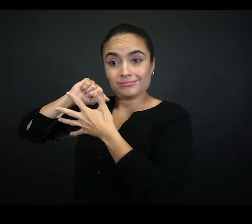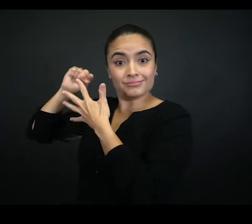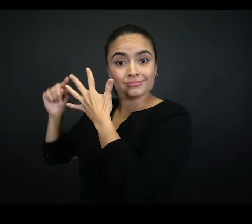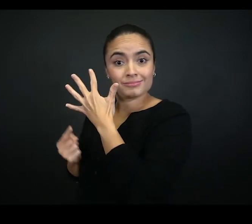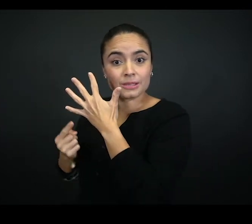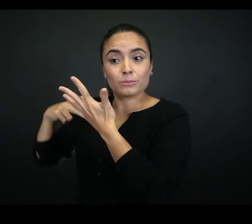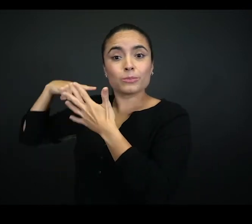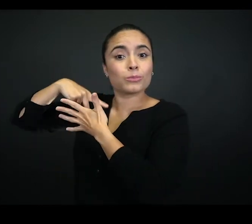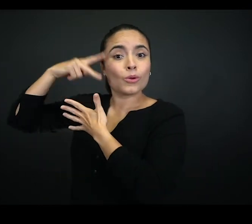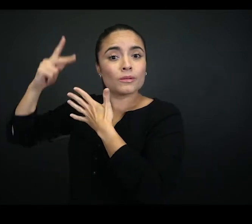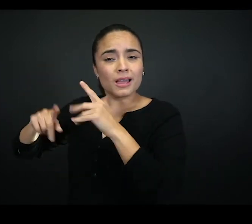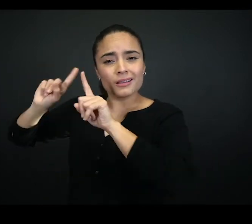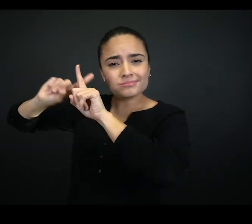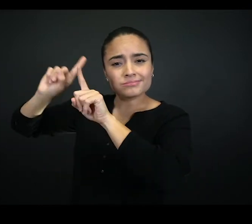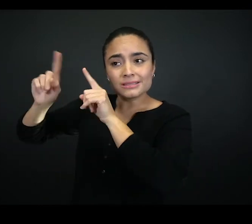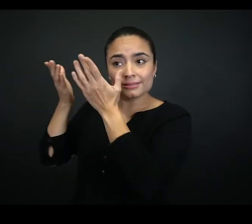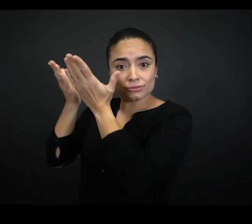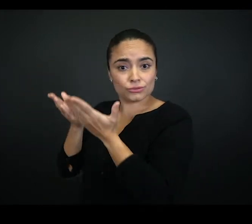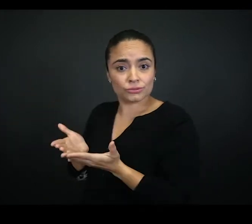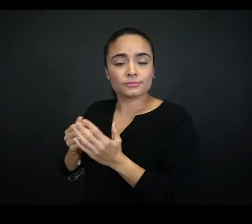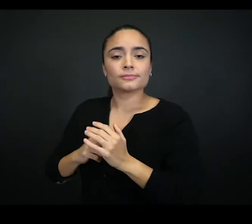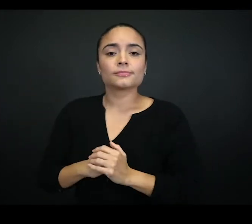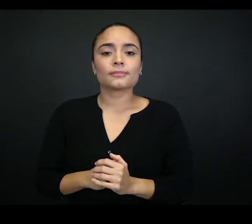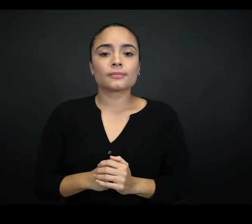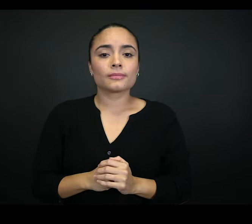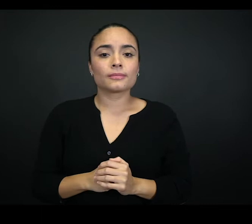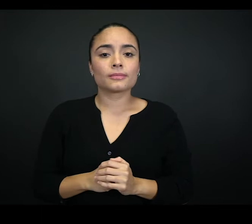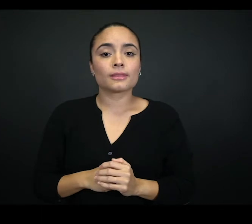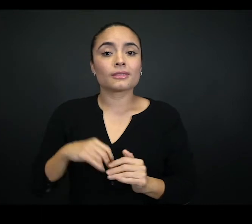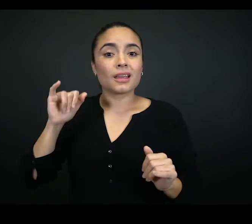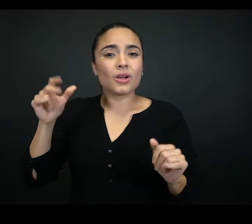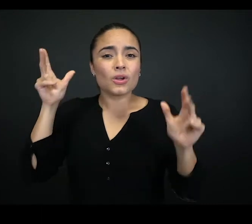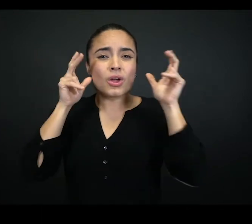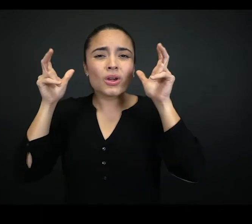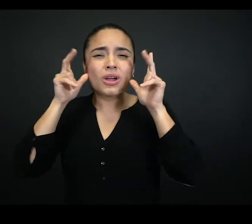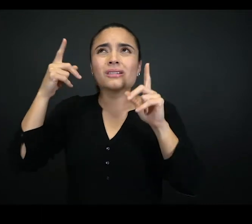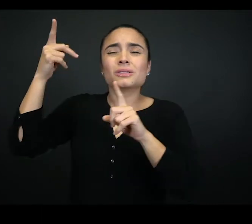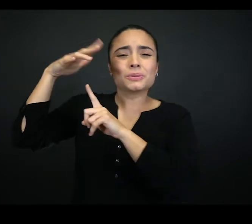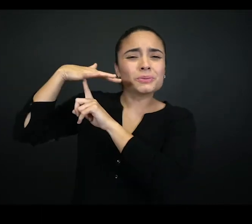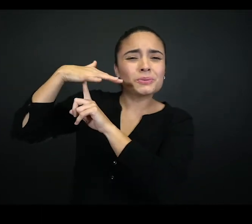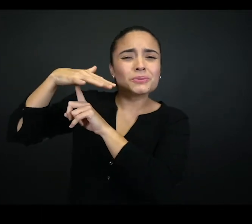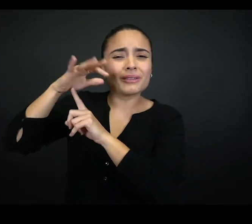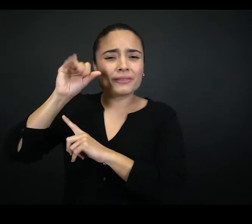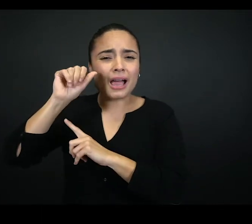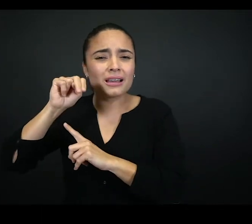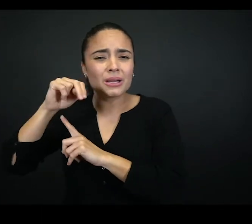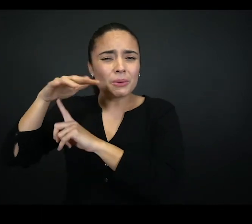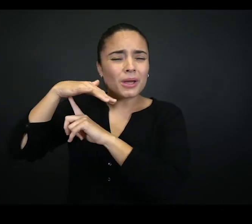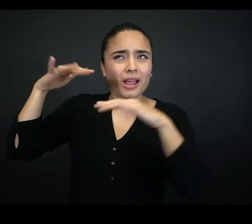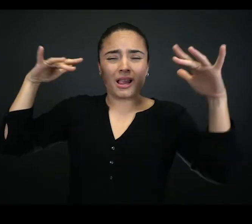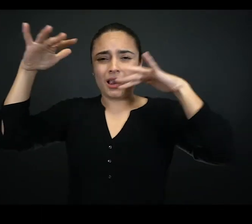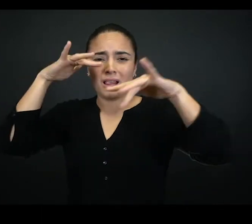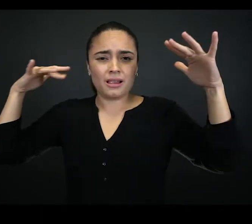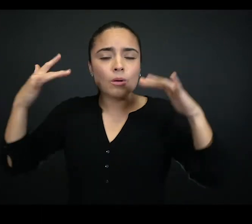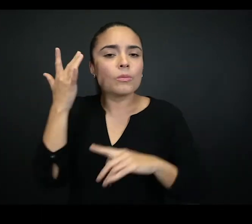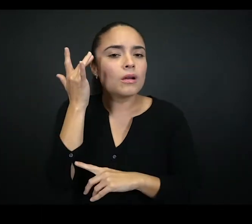really to make sure that any of the fumes that are coming from heating drugs are going up and out of the space to protect